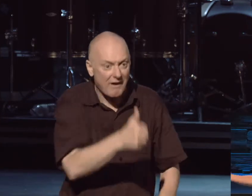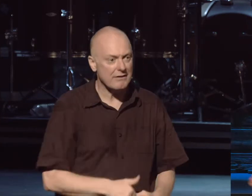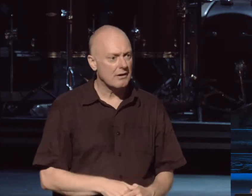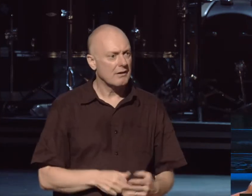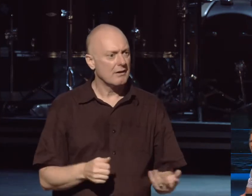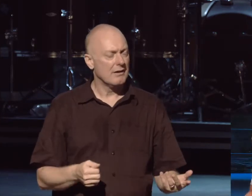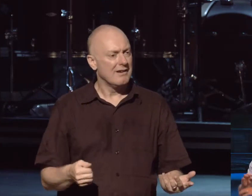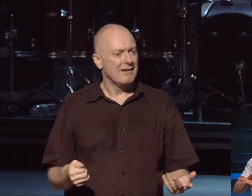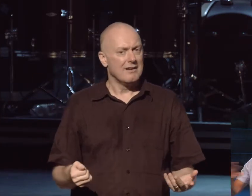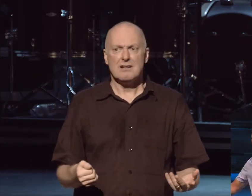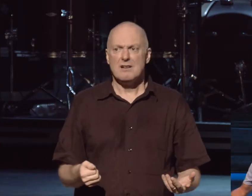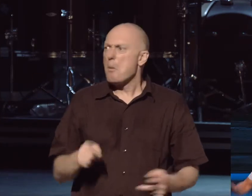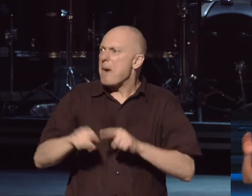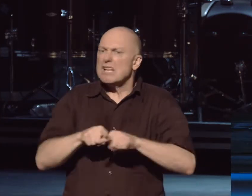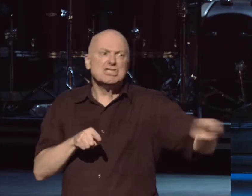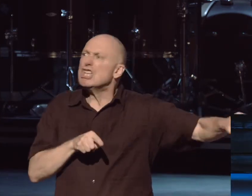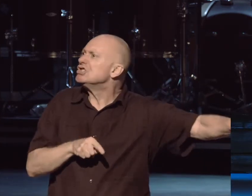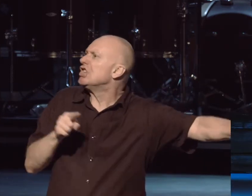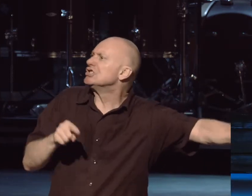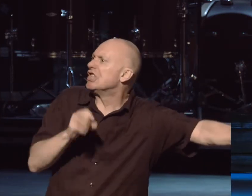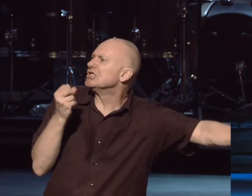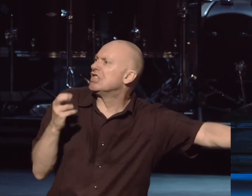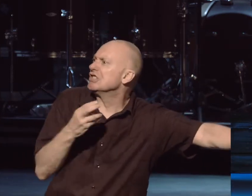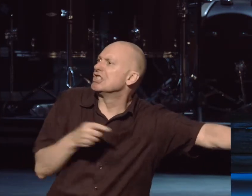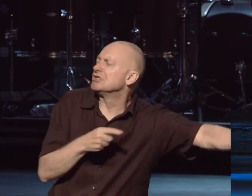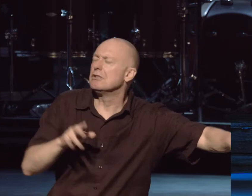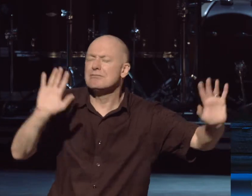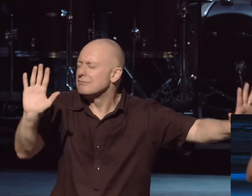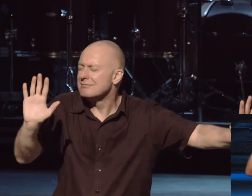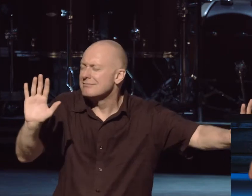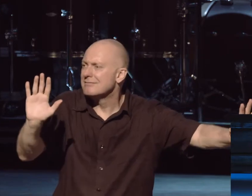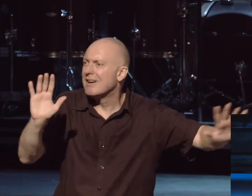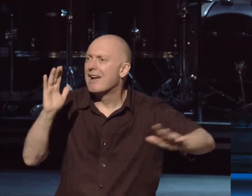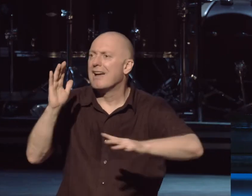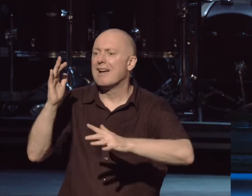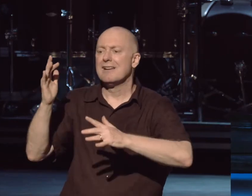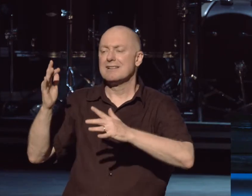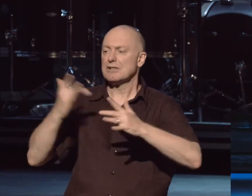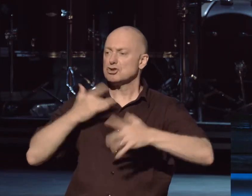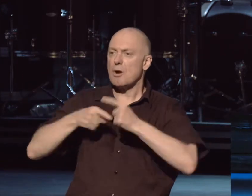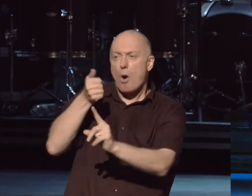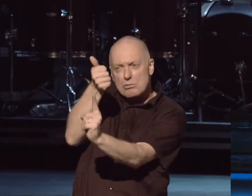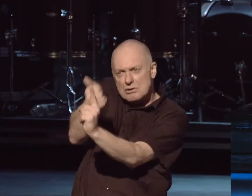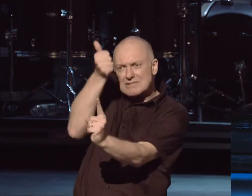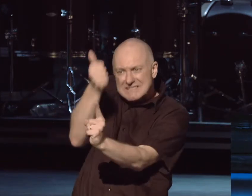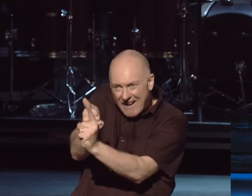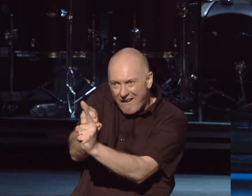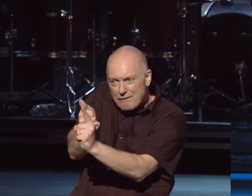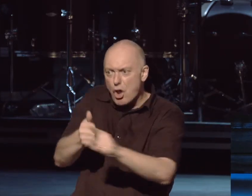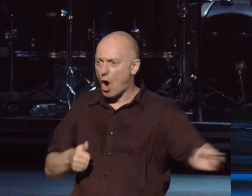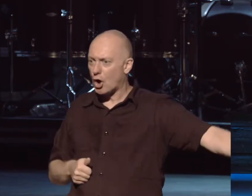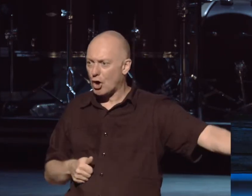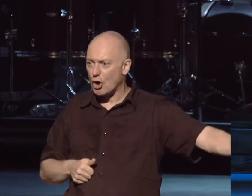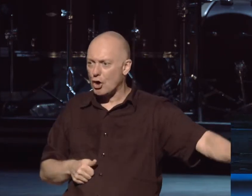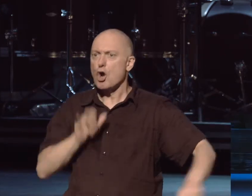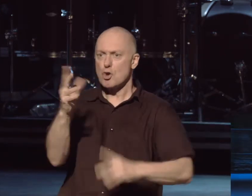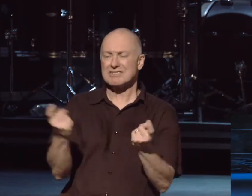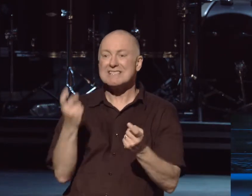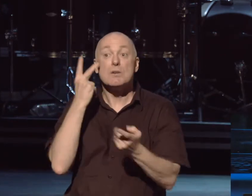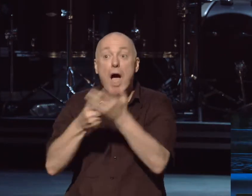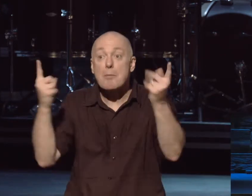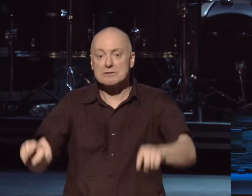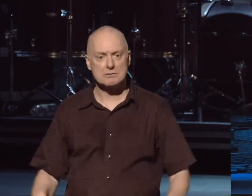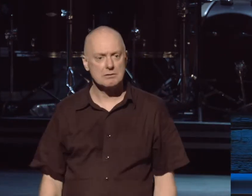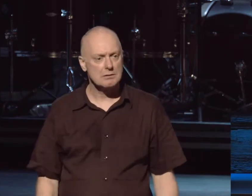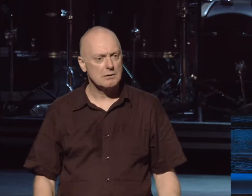But she's going to, no. Care about you. Own your sin and see what happens. Why don't we do that in our